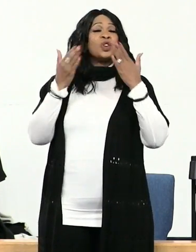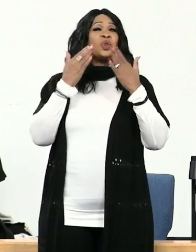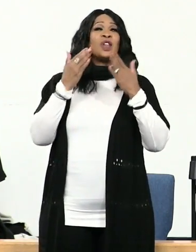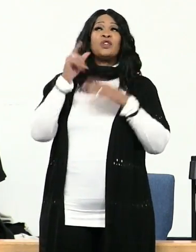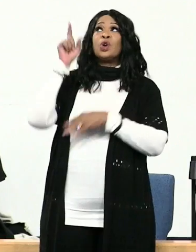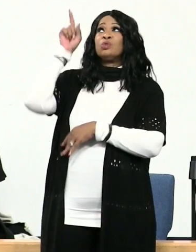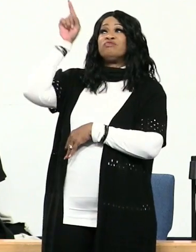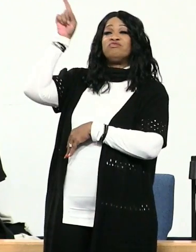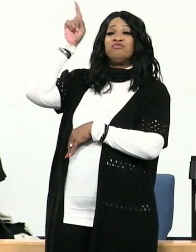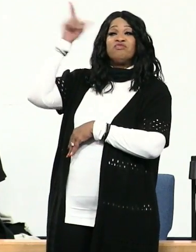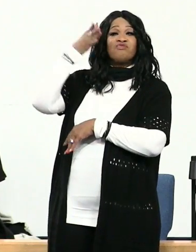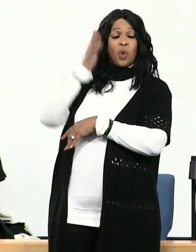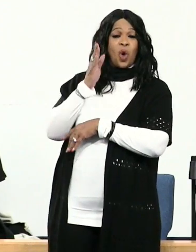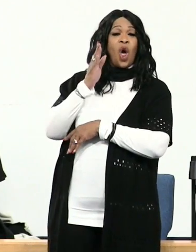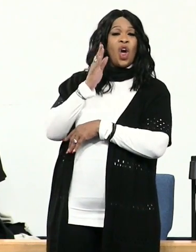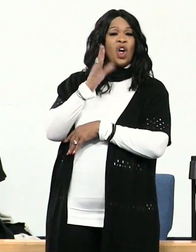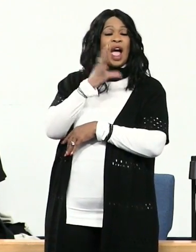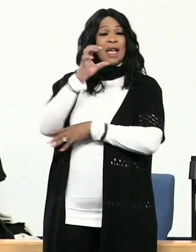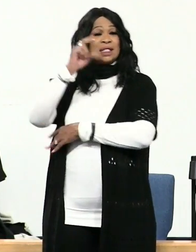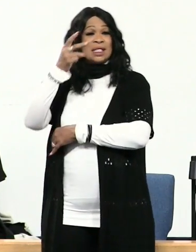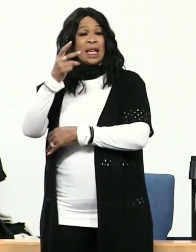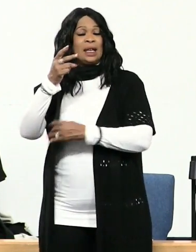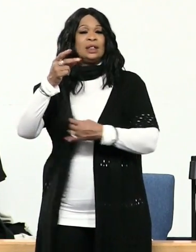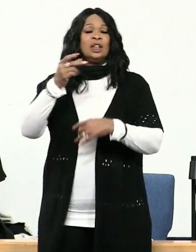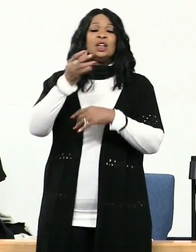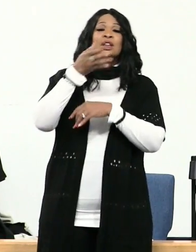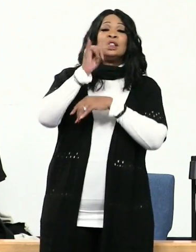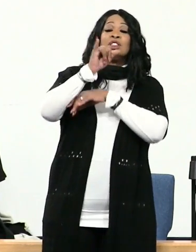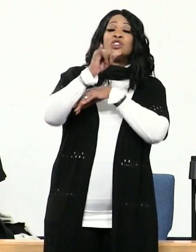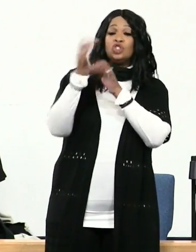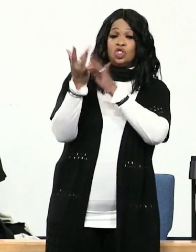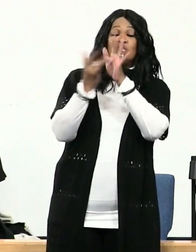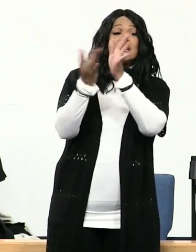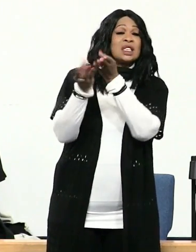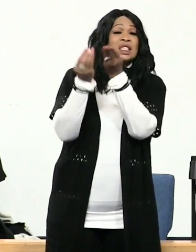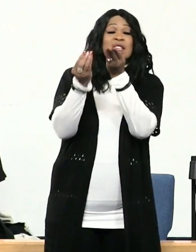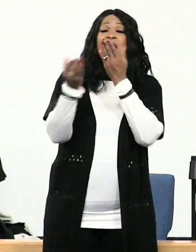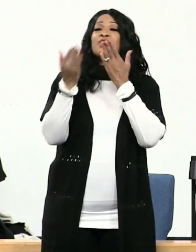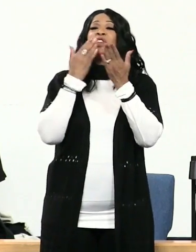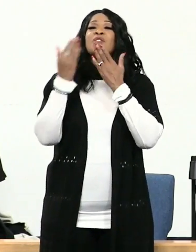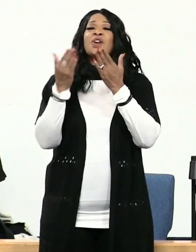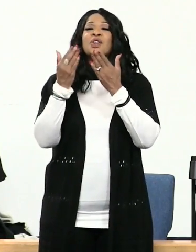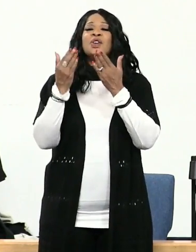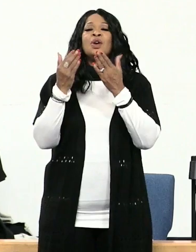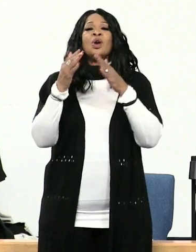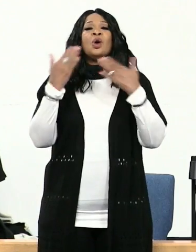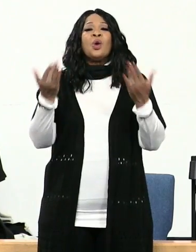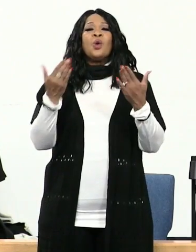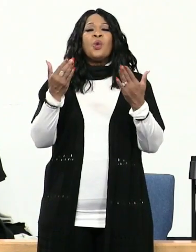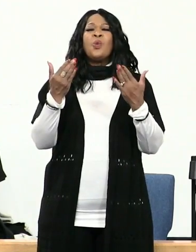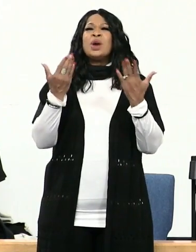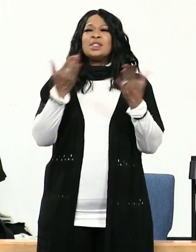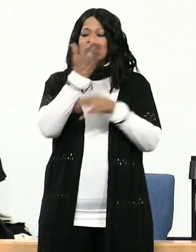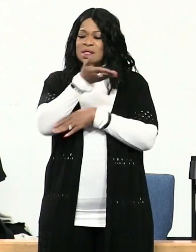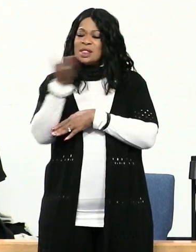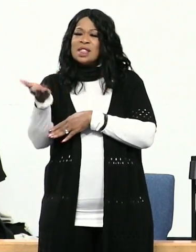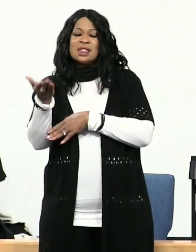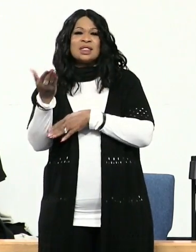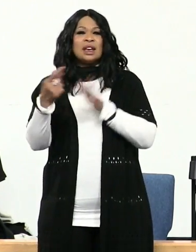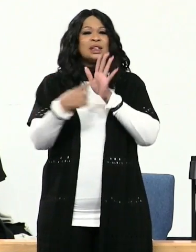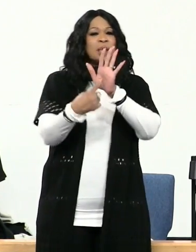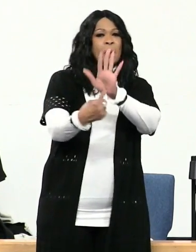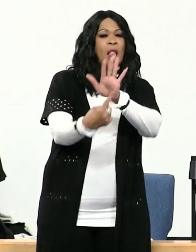Father. And second, Jesus gave thanks because of what the items symbolized.